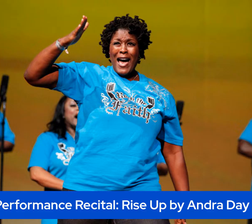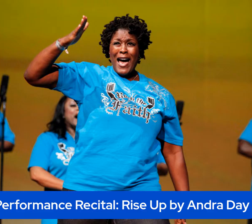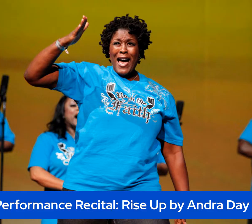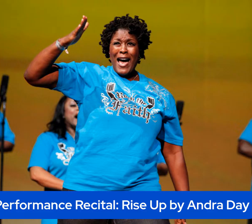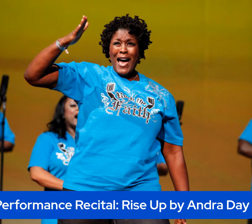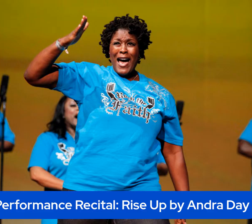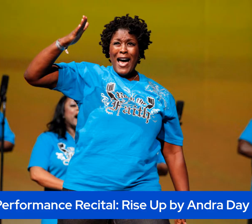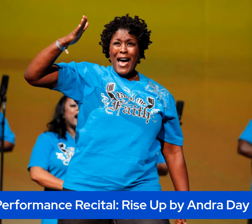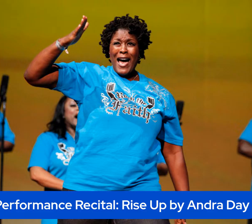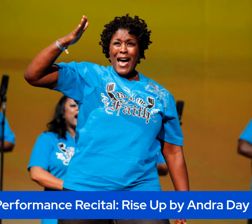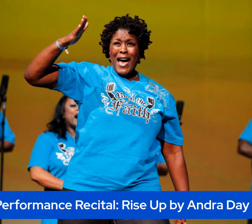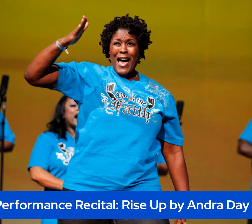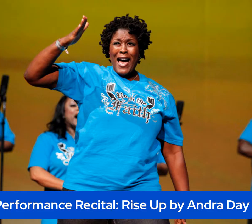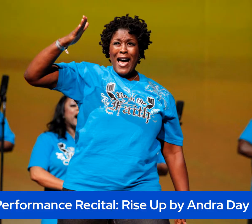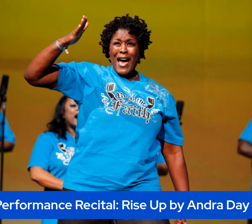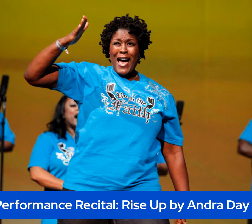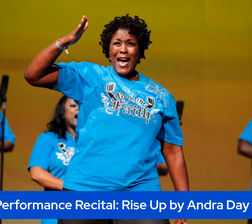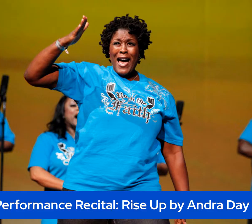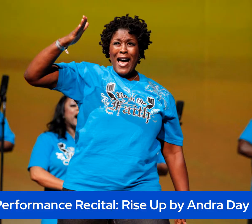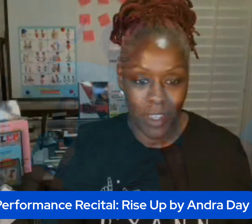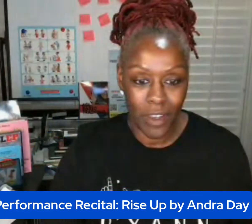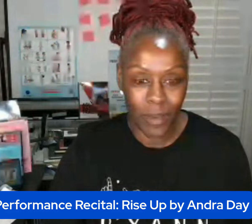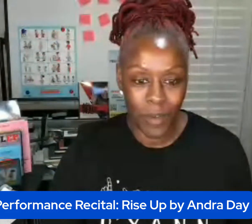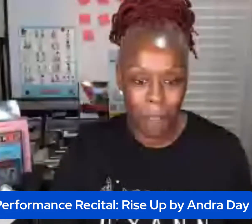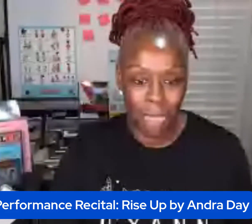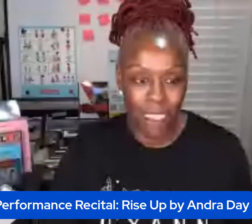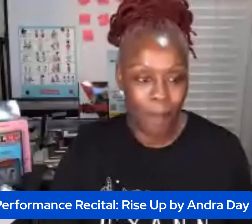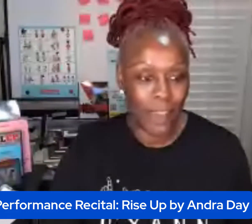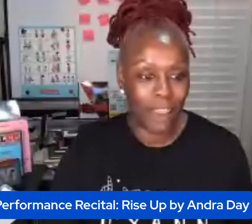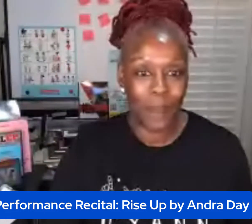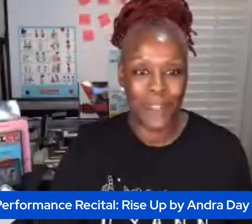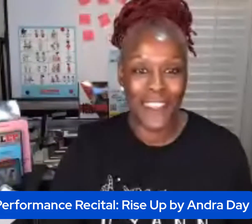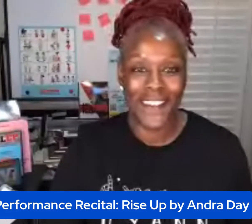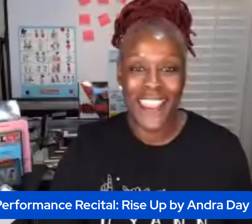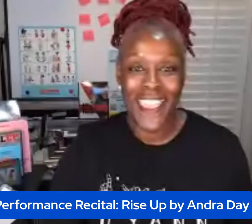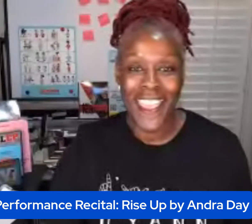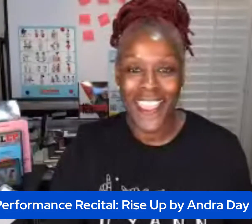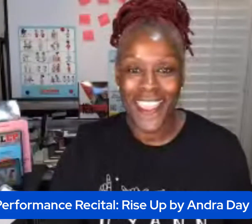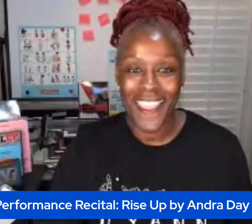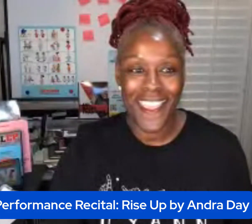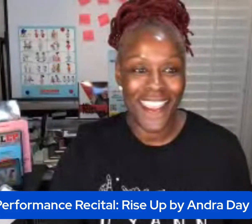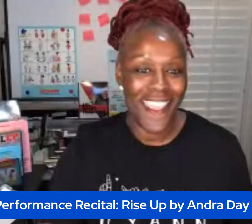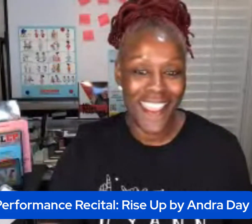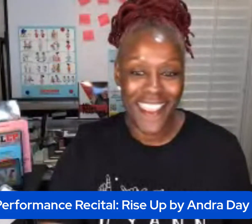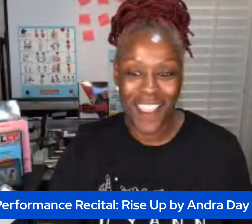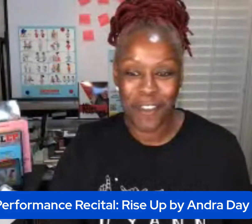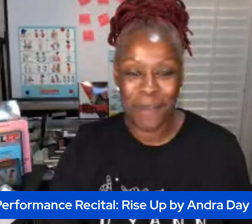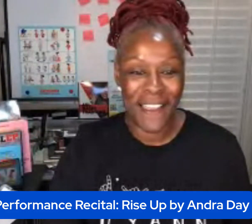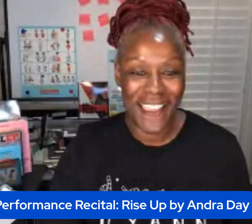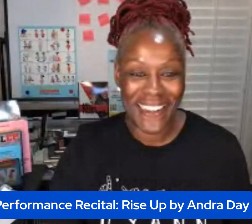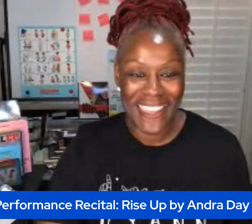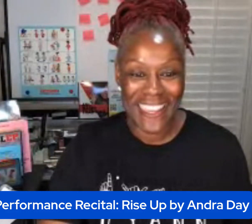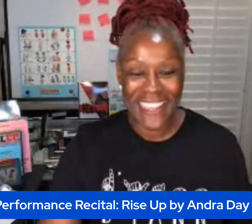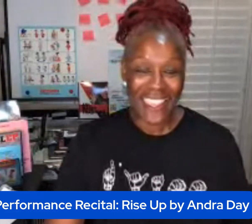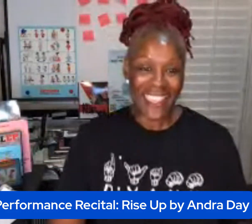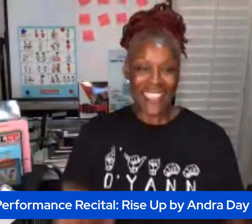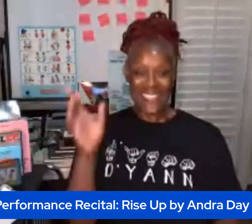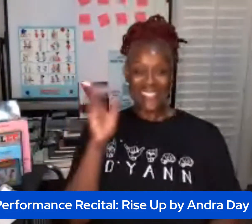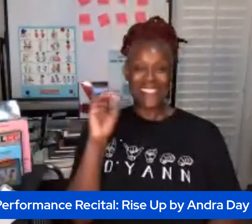happened here is, here we go. I have my thumbnail. Hey, hey, hey, everybody. It's